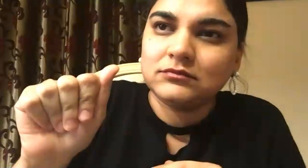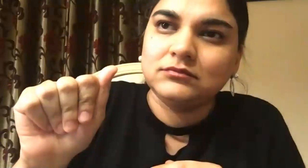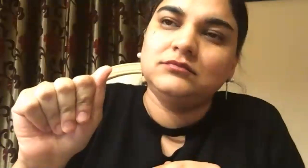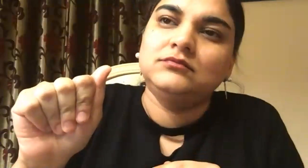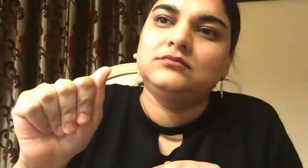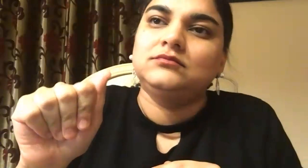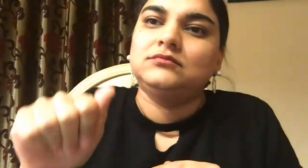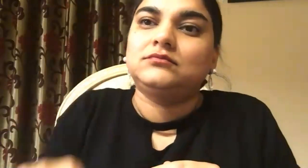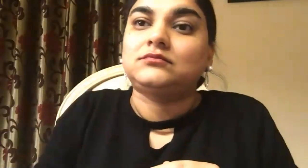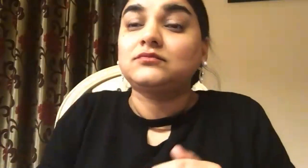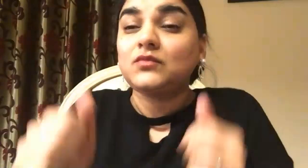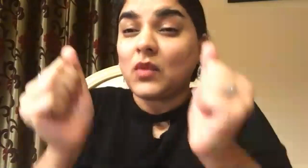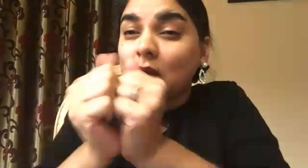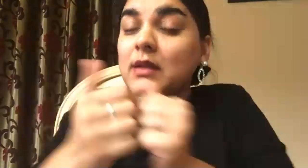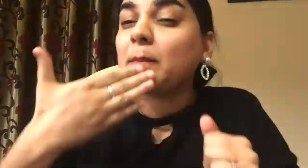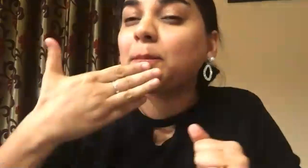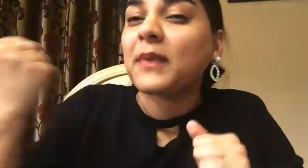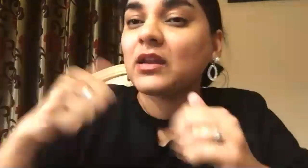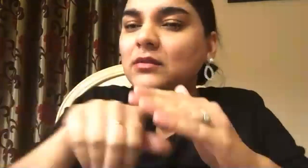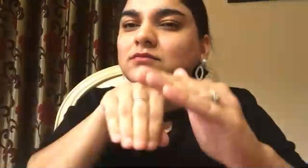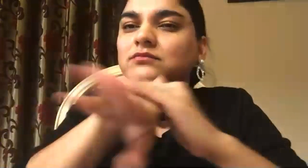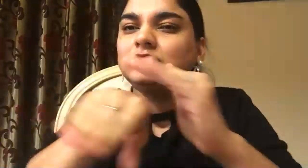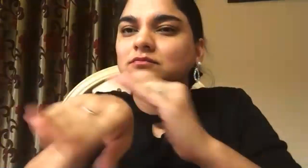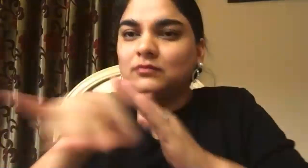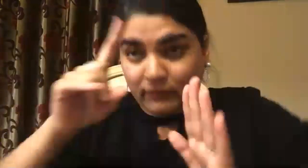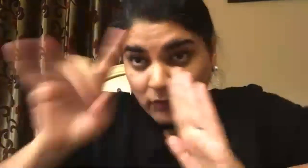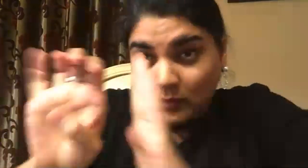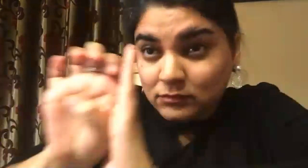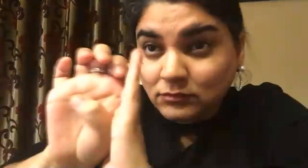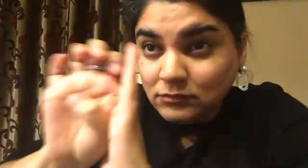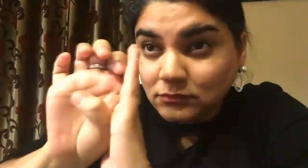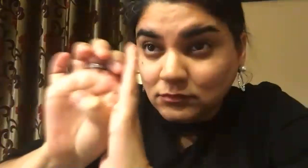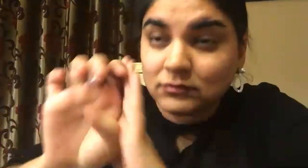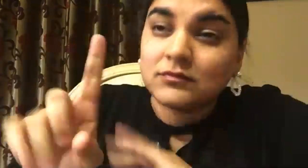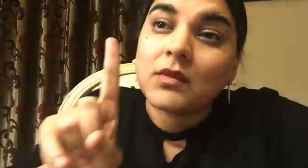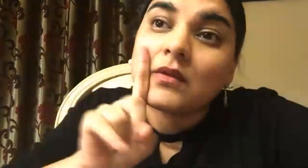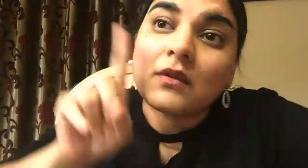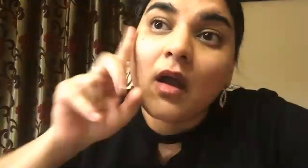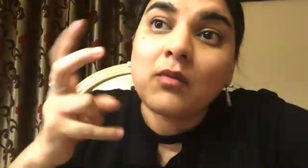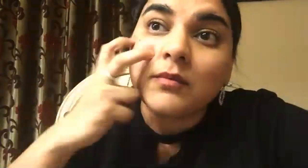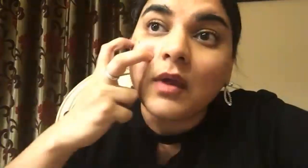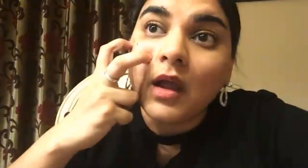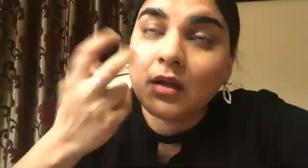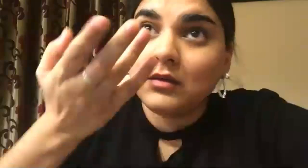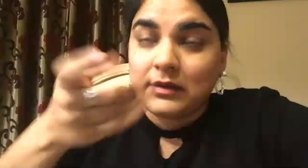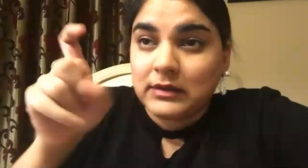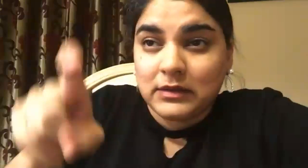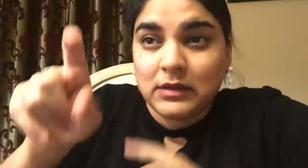And it's beneficial for everyone with a disability. So an example of deafblind